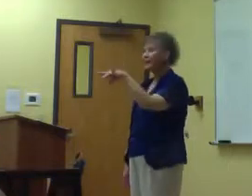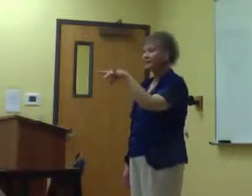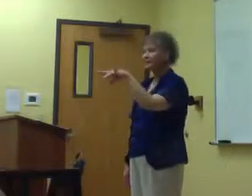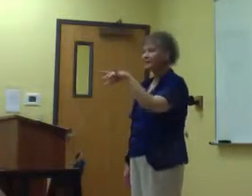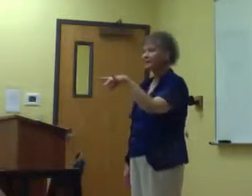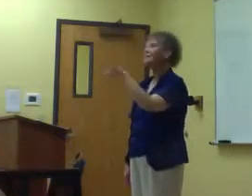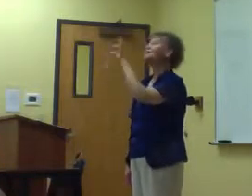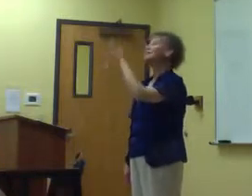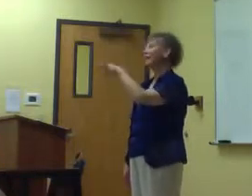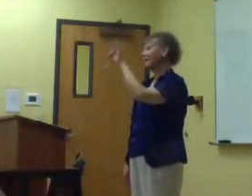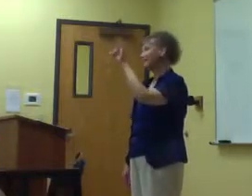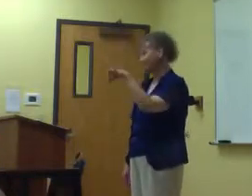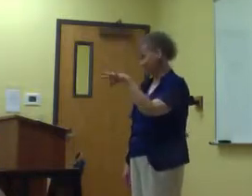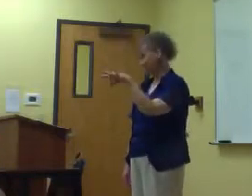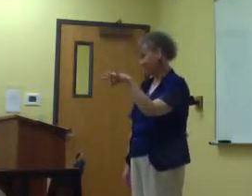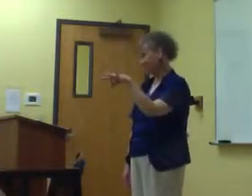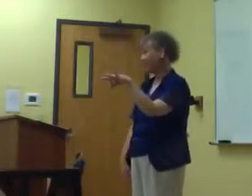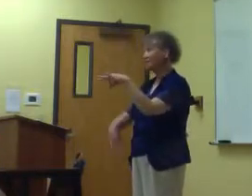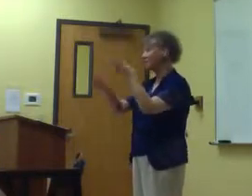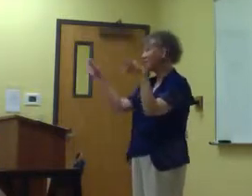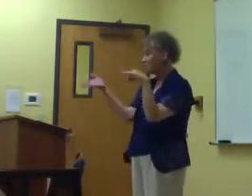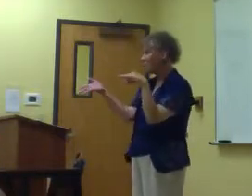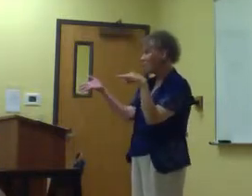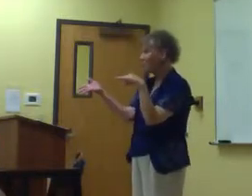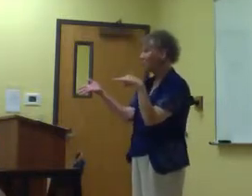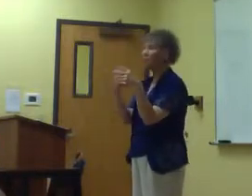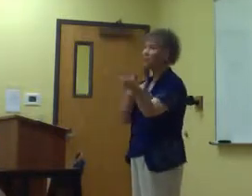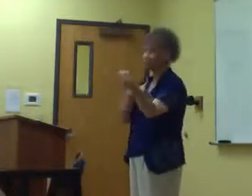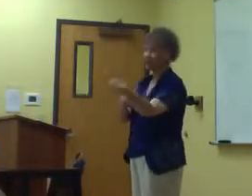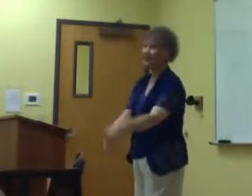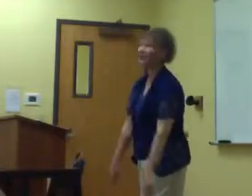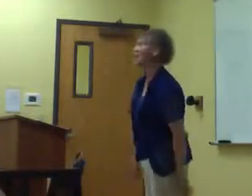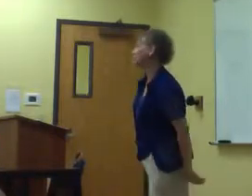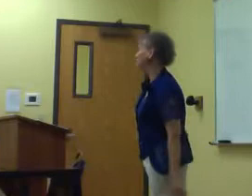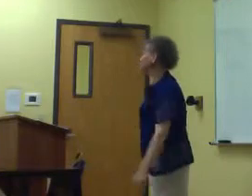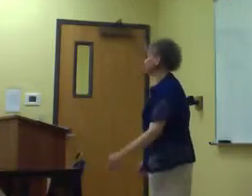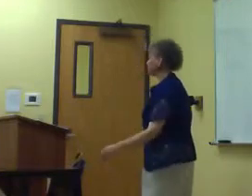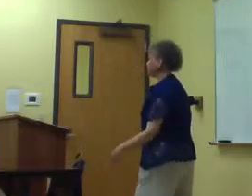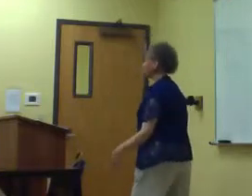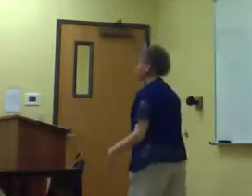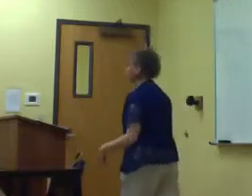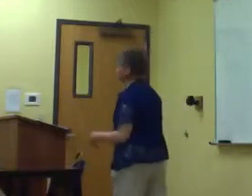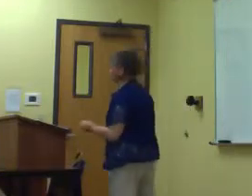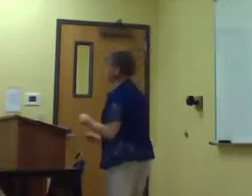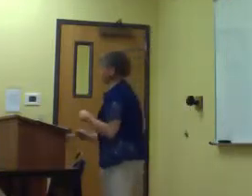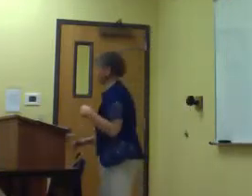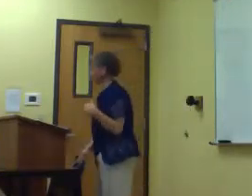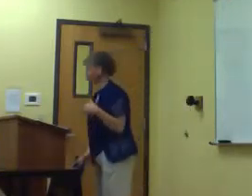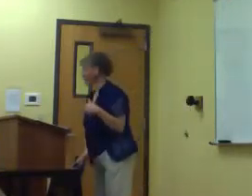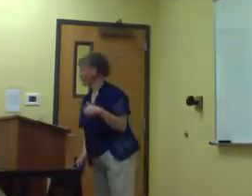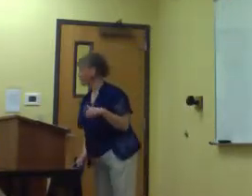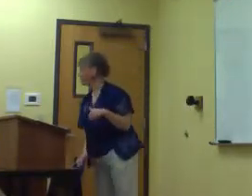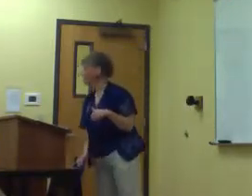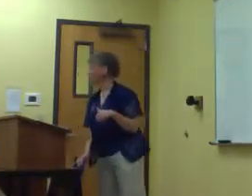88. 99. All right, so now you know all your doubles. You're ahead of the game as far as your future chapters are concerned. All right, so we've